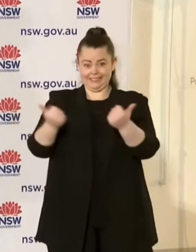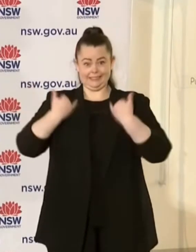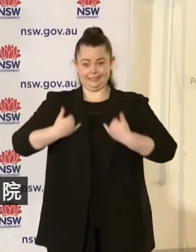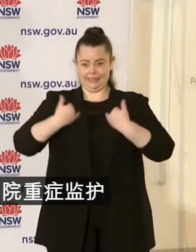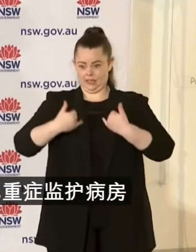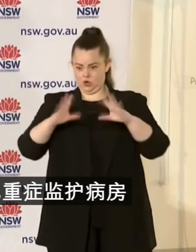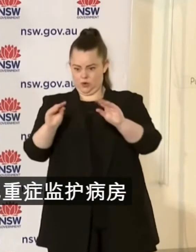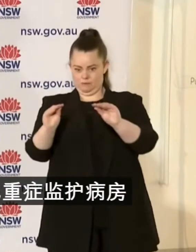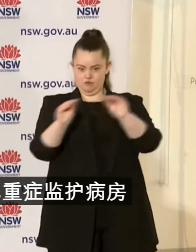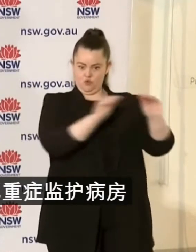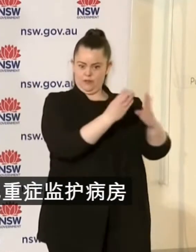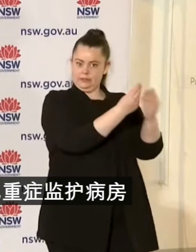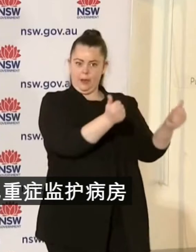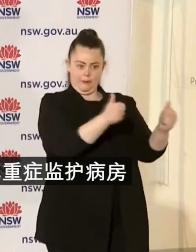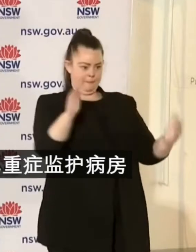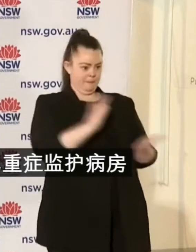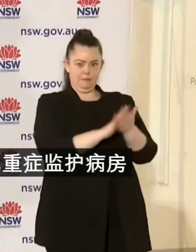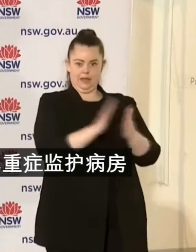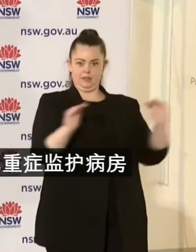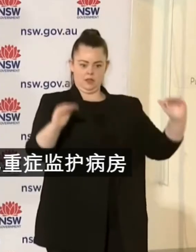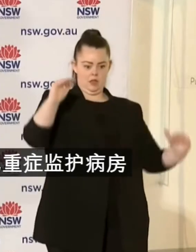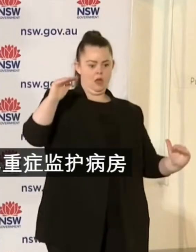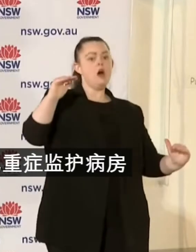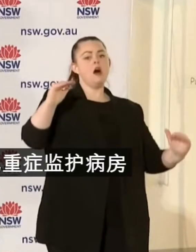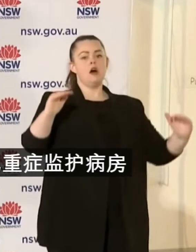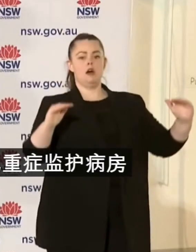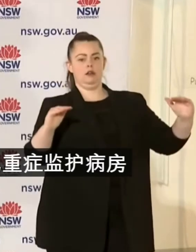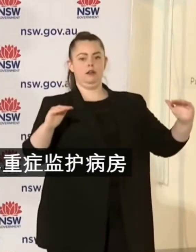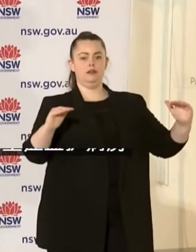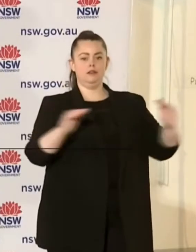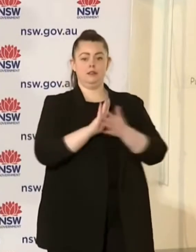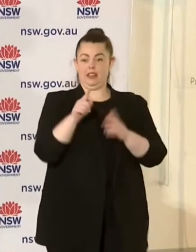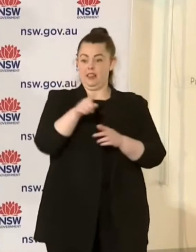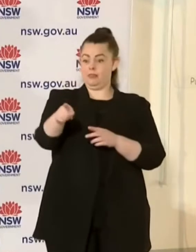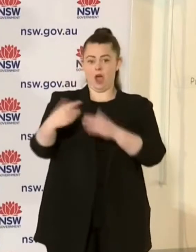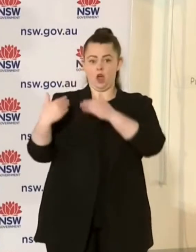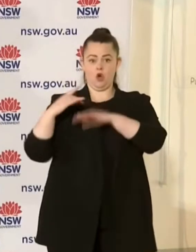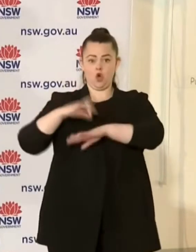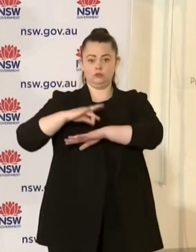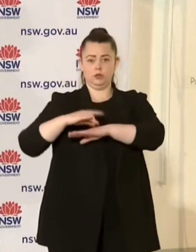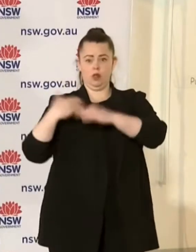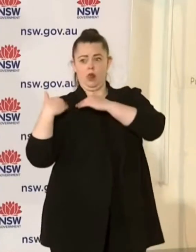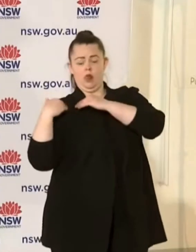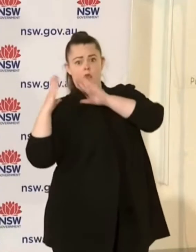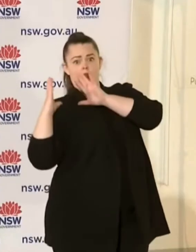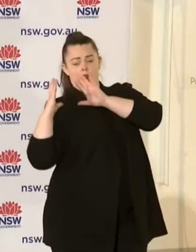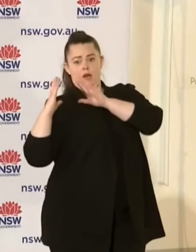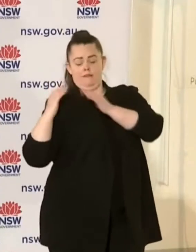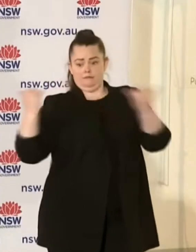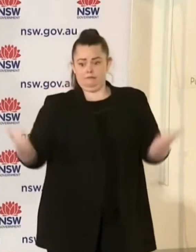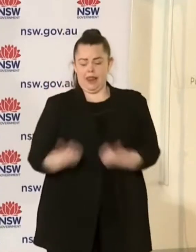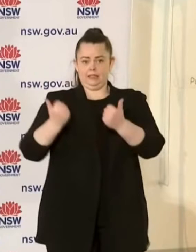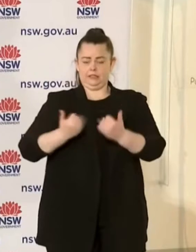another hospital ICU. This helps offload the pressure on these hospitals with high numbers of critically ill